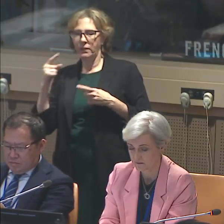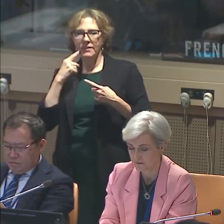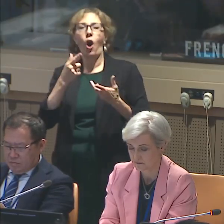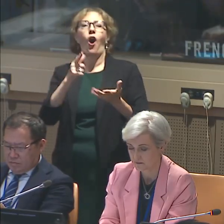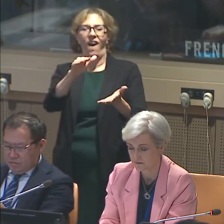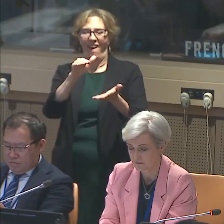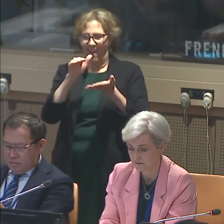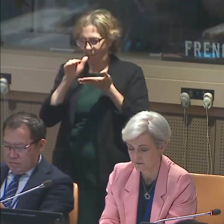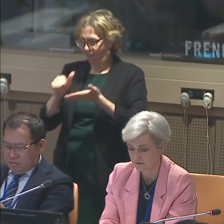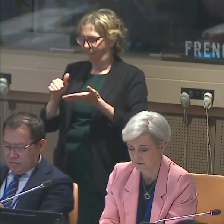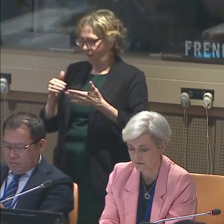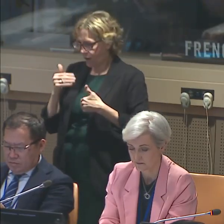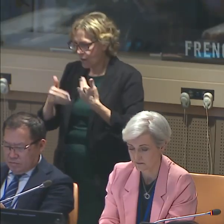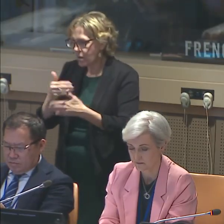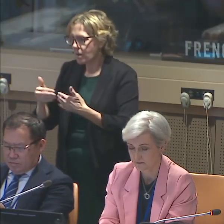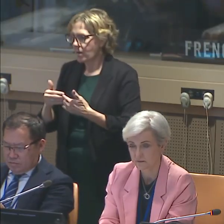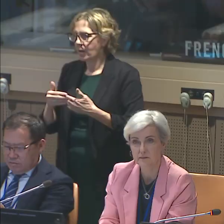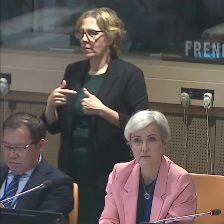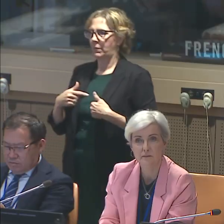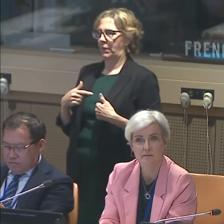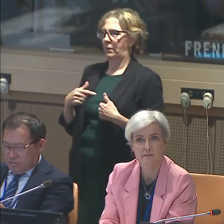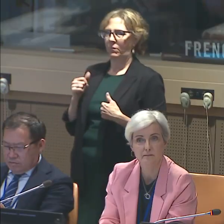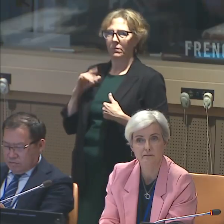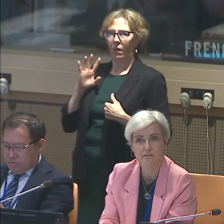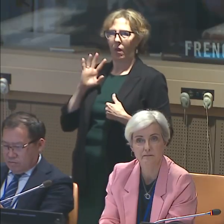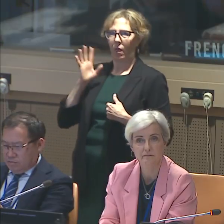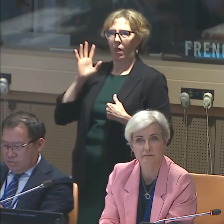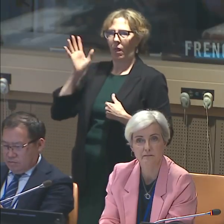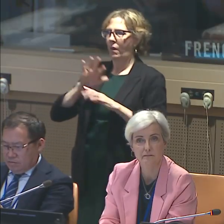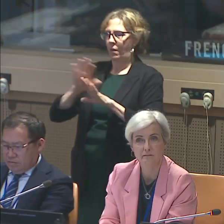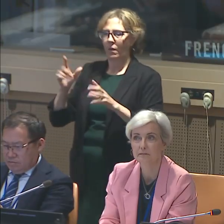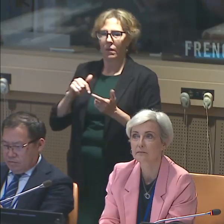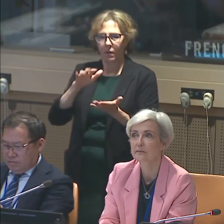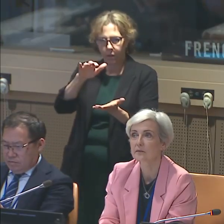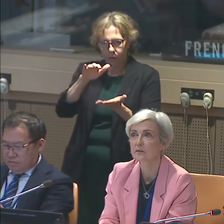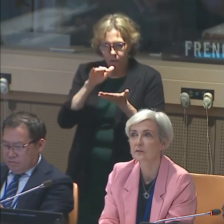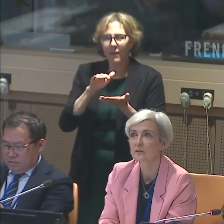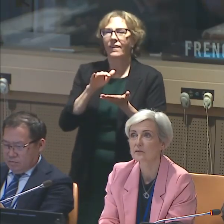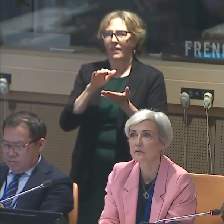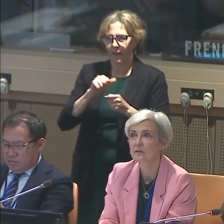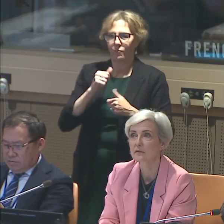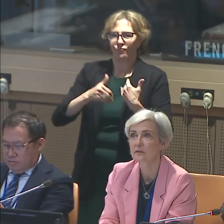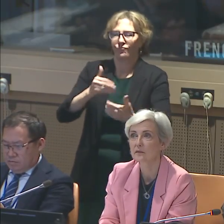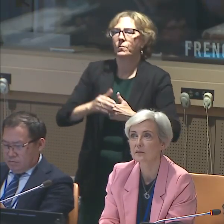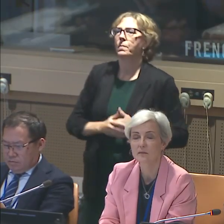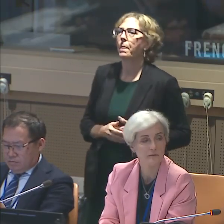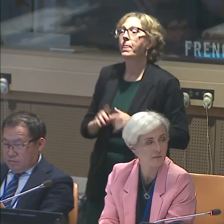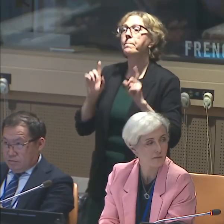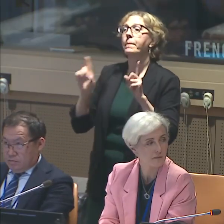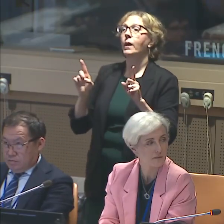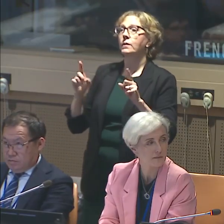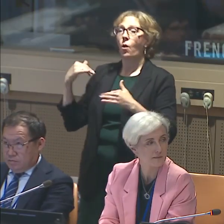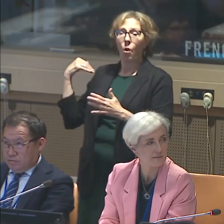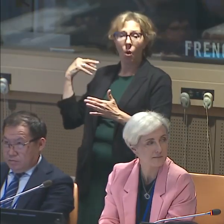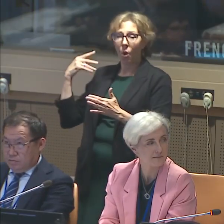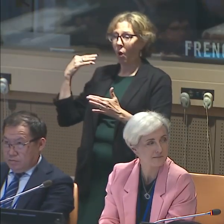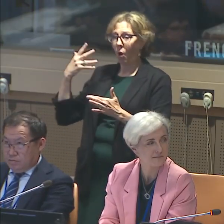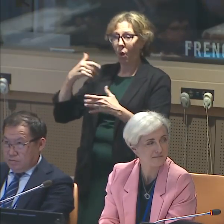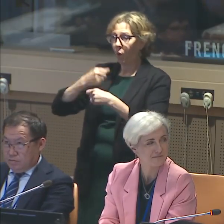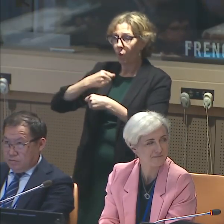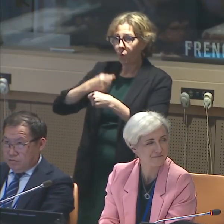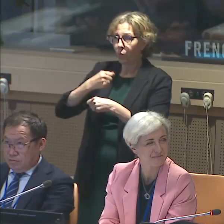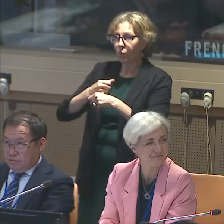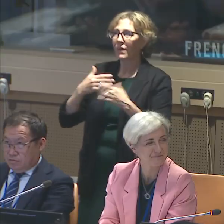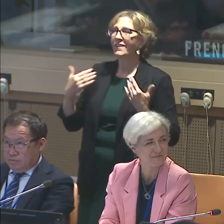system from scratch. But finally, after all this, we are coming to the